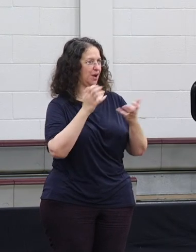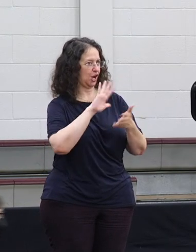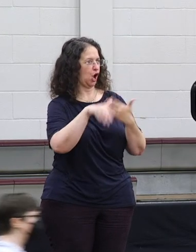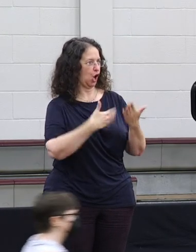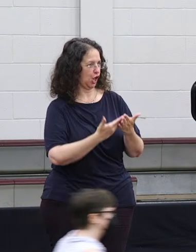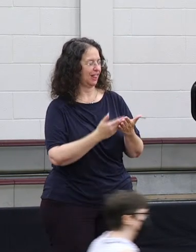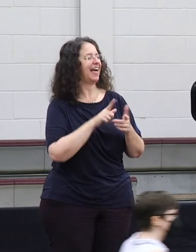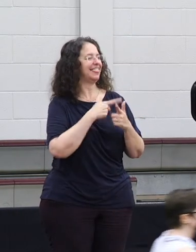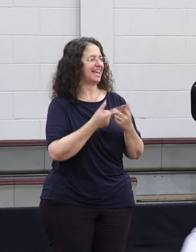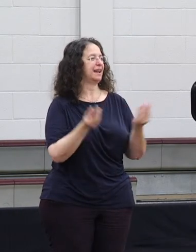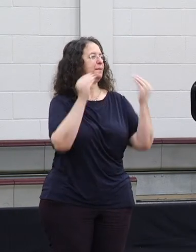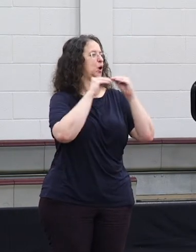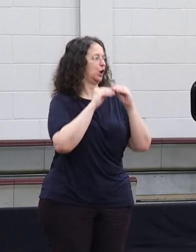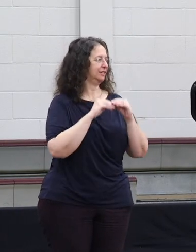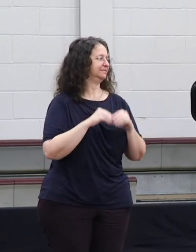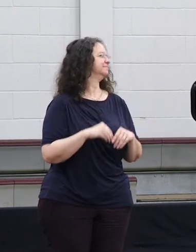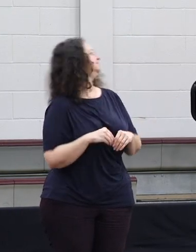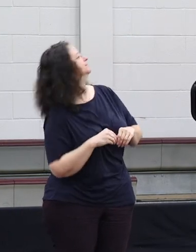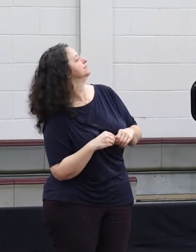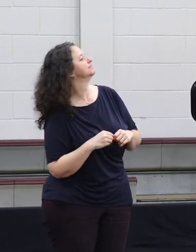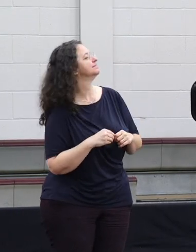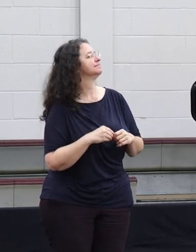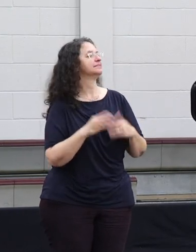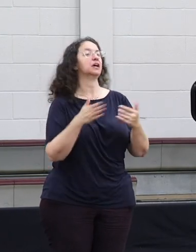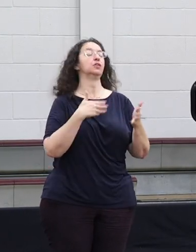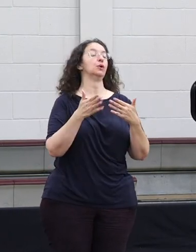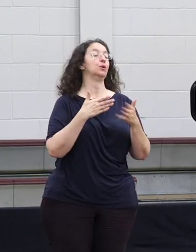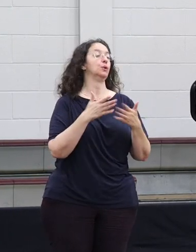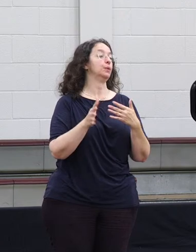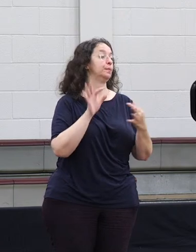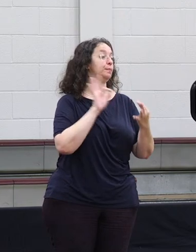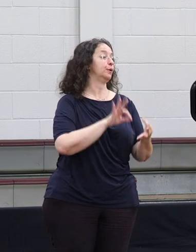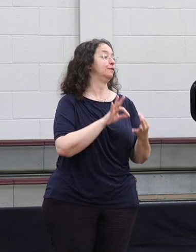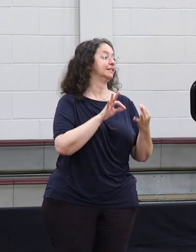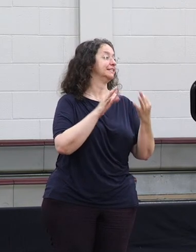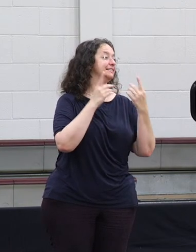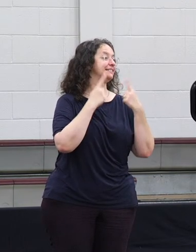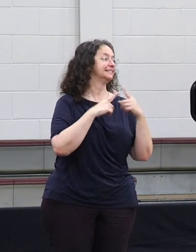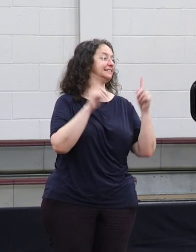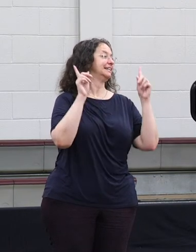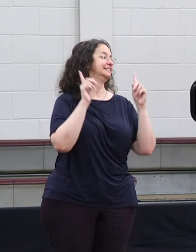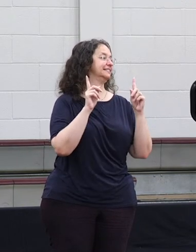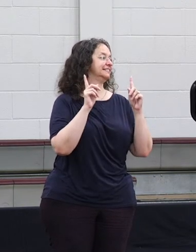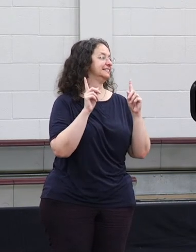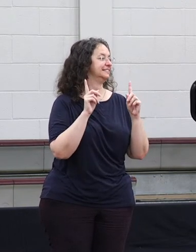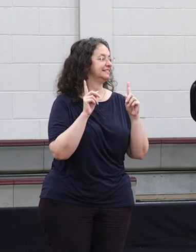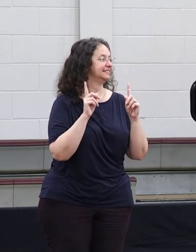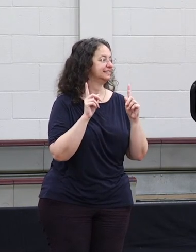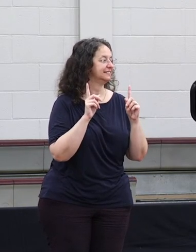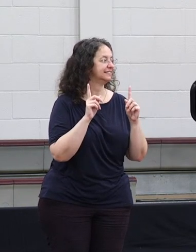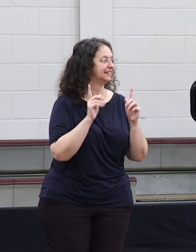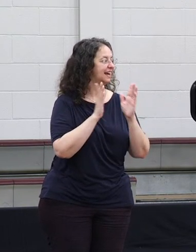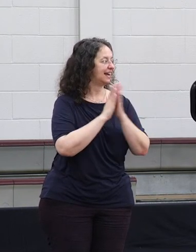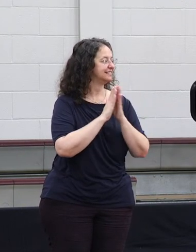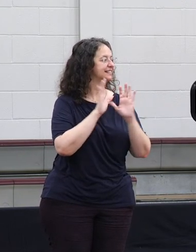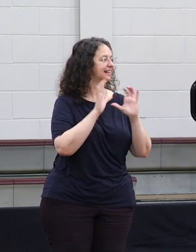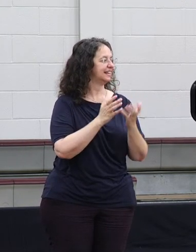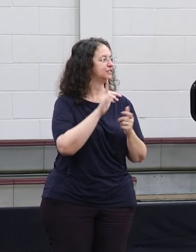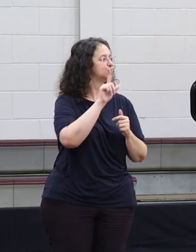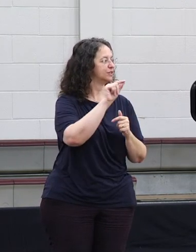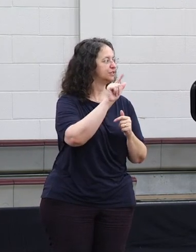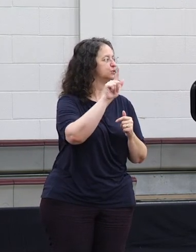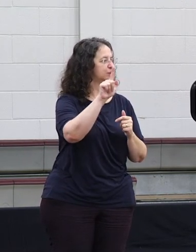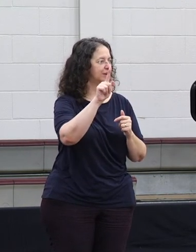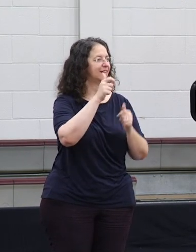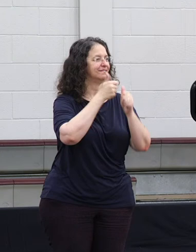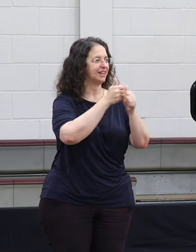and then some. Although the ideal material success does influence our lives, I ask you, class of 2021, that you follow